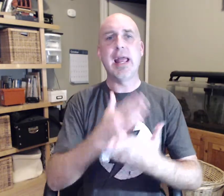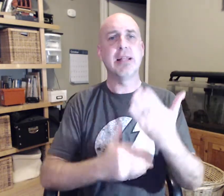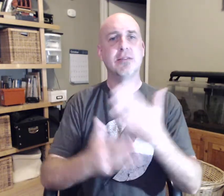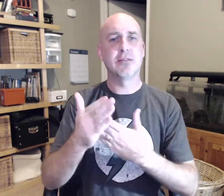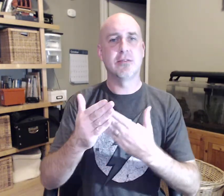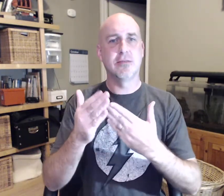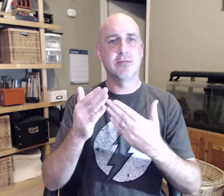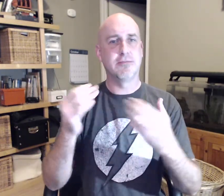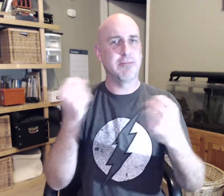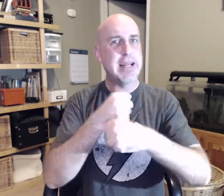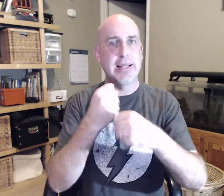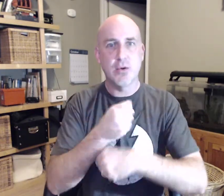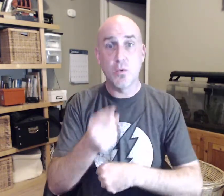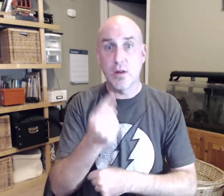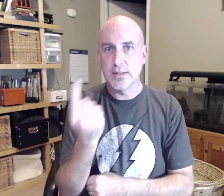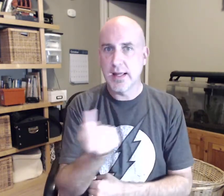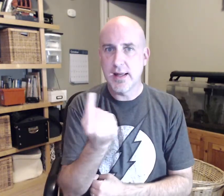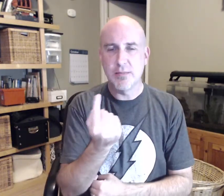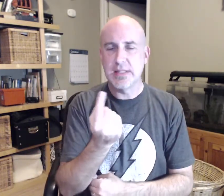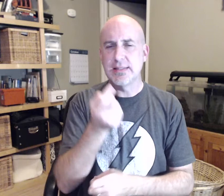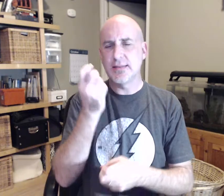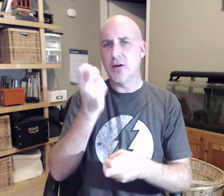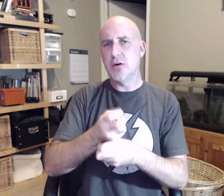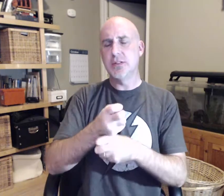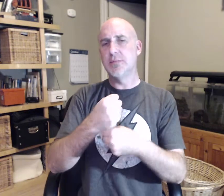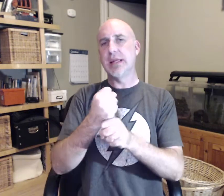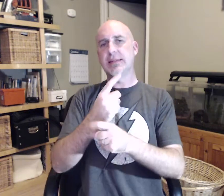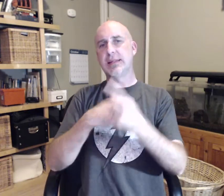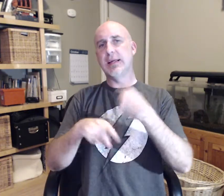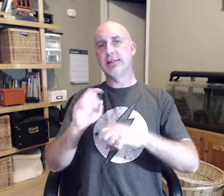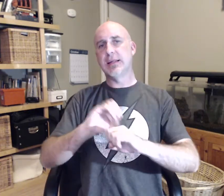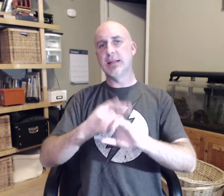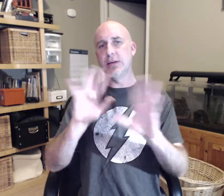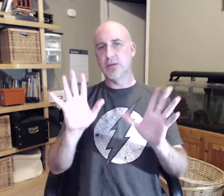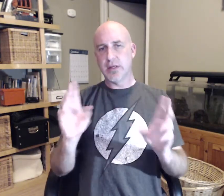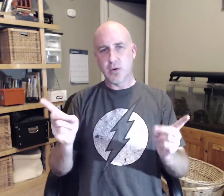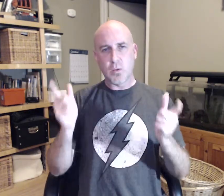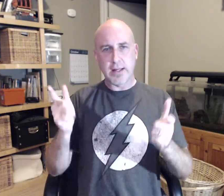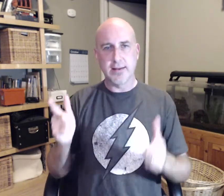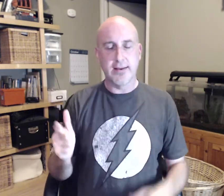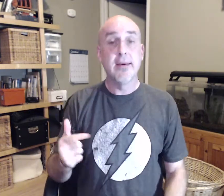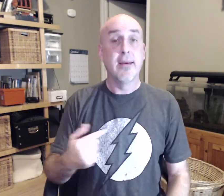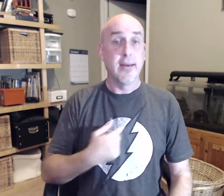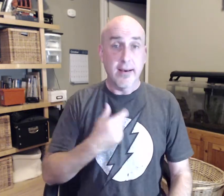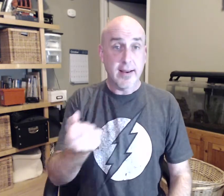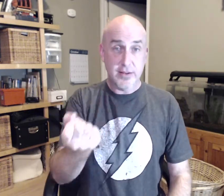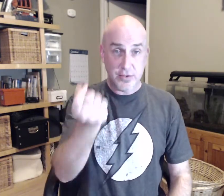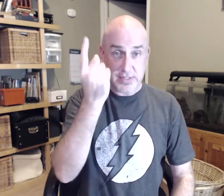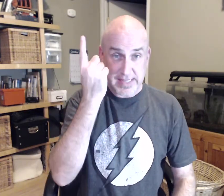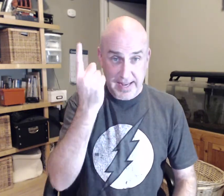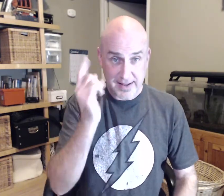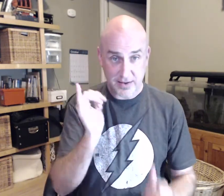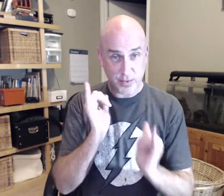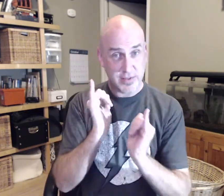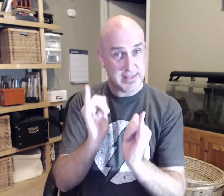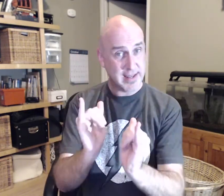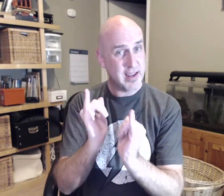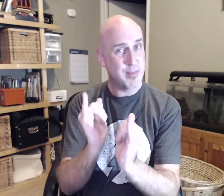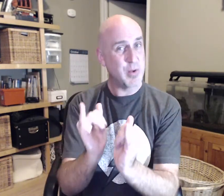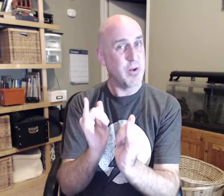hands are fighting you all the time and it's hard to make the signs clearly and quickly. I understand. We're the same, you and